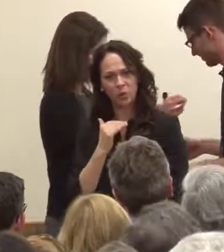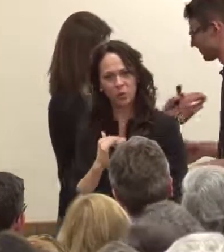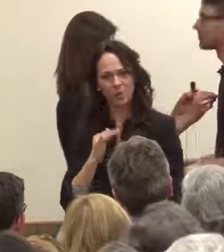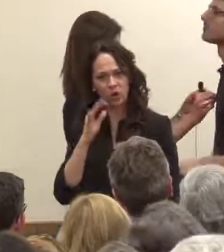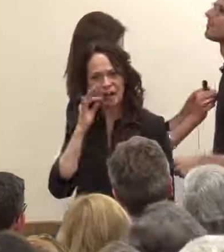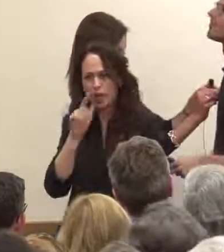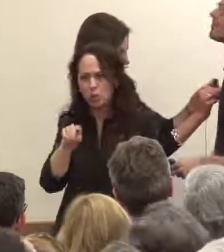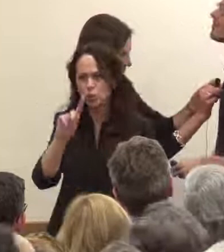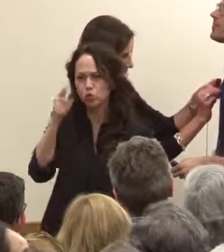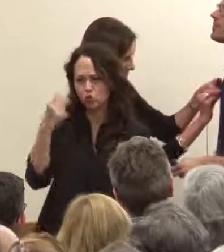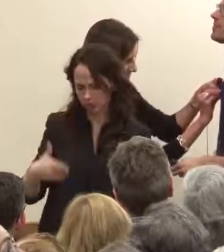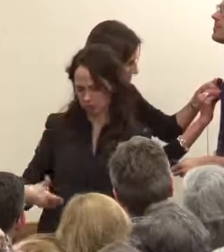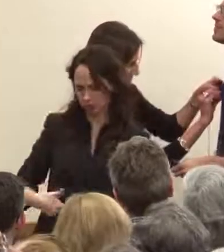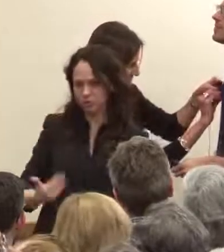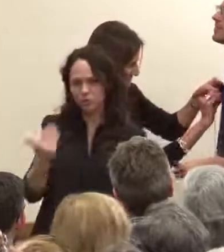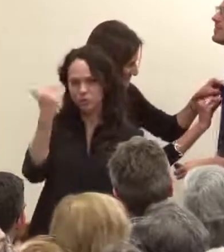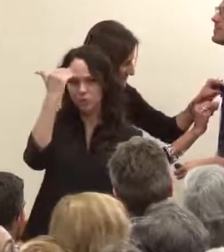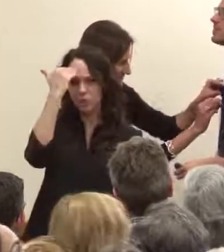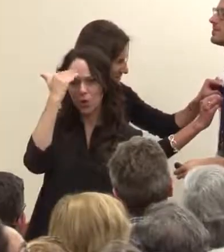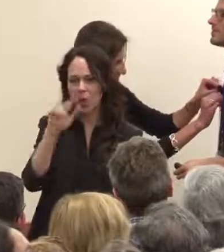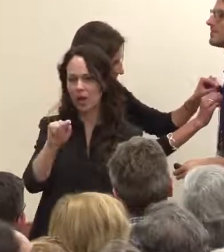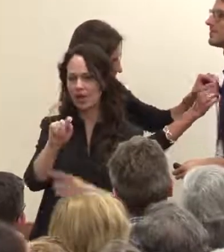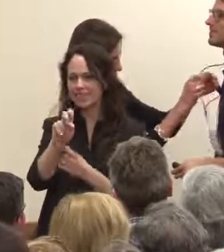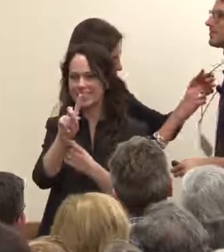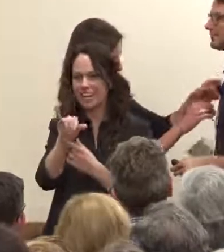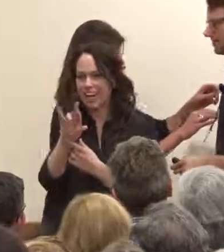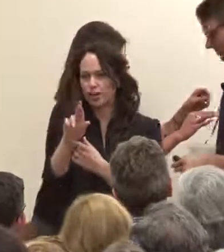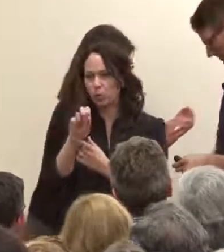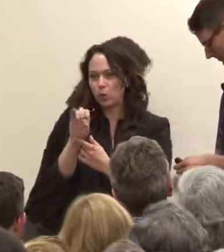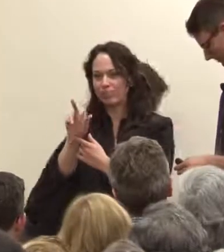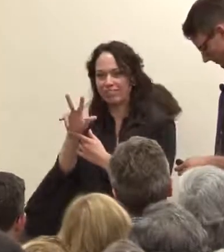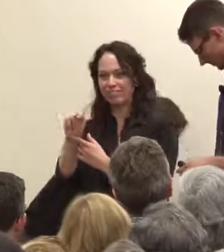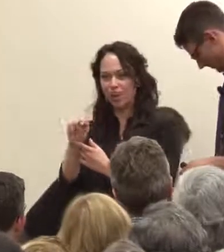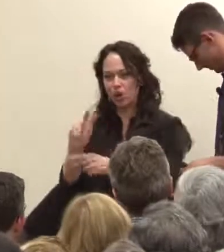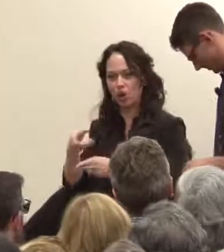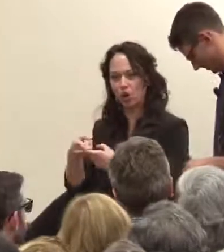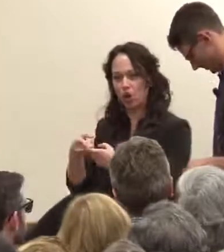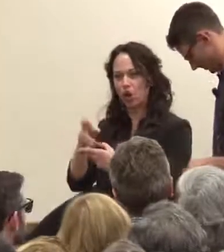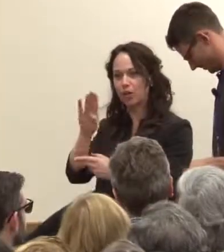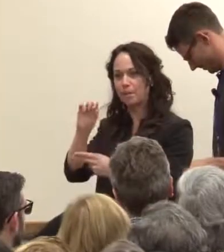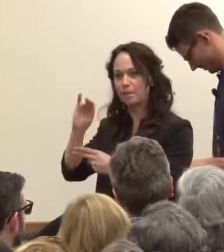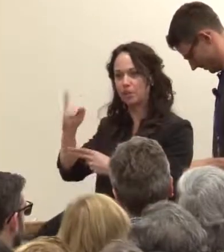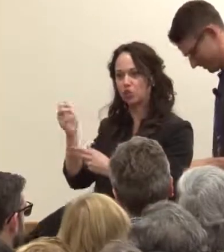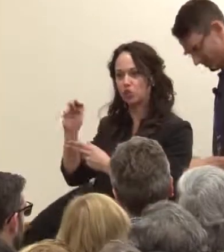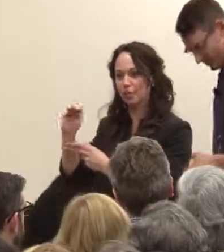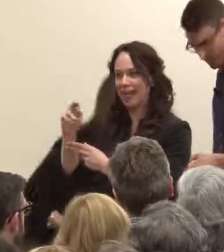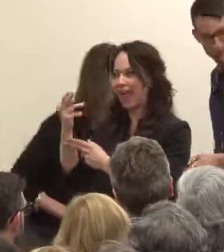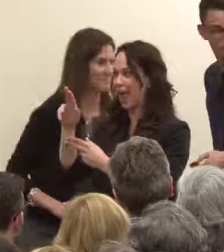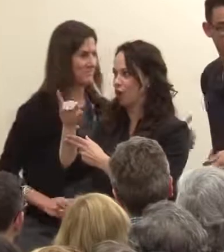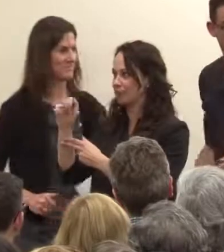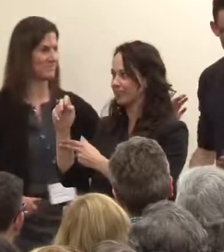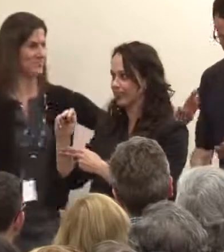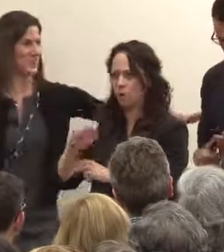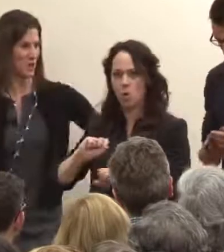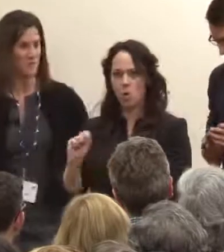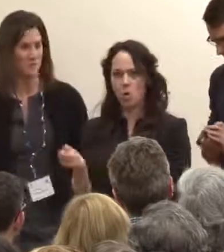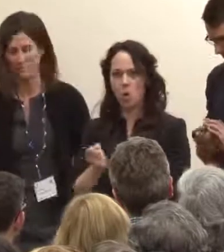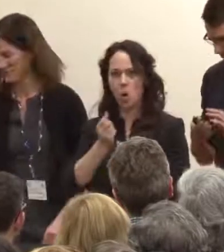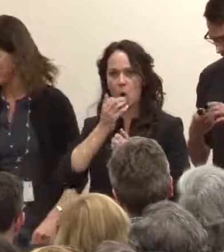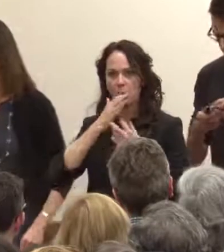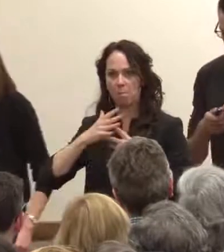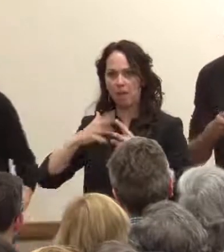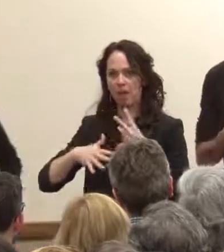know. Teddy Roosevelt once called Benjamin Harrison, the 23rd president, a cold-blooded, narrow-minded,